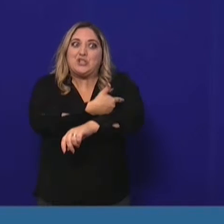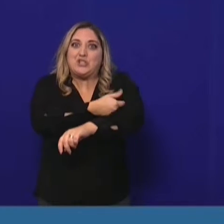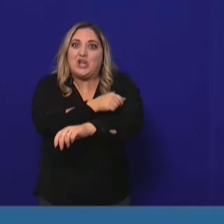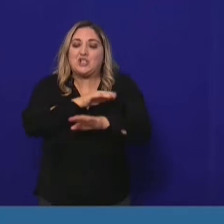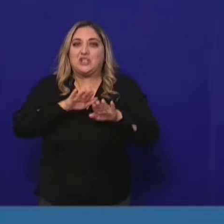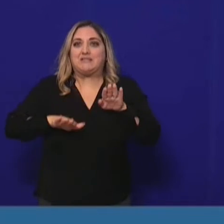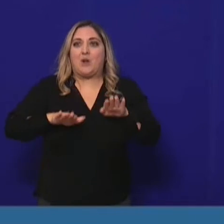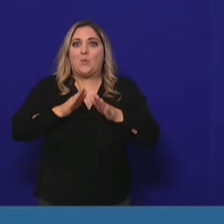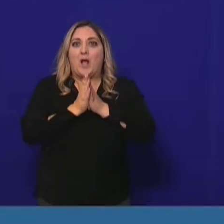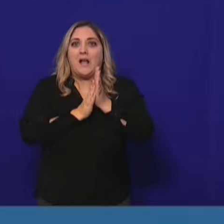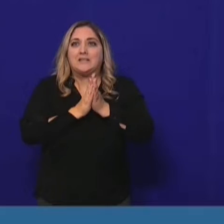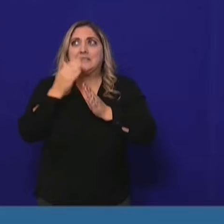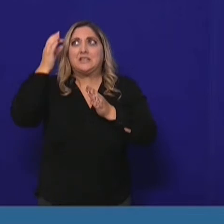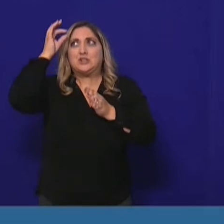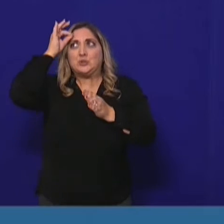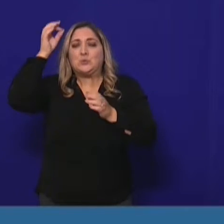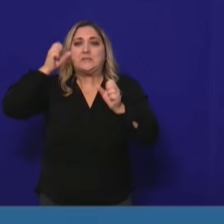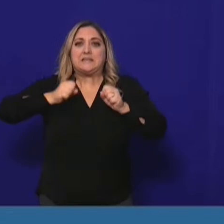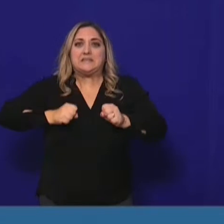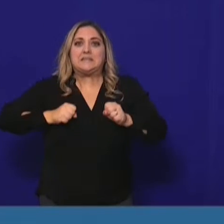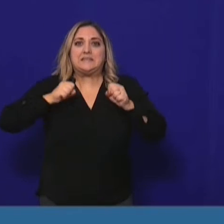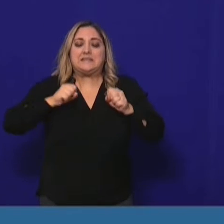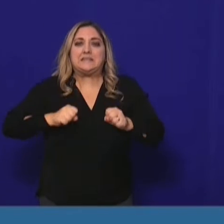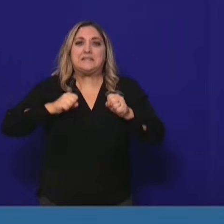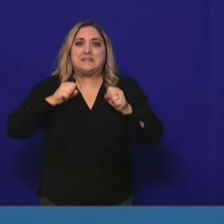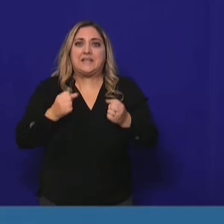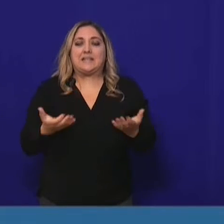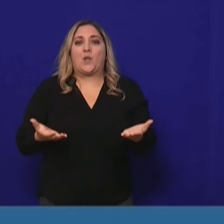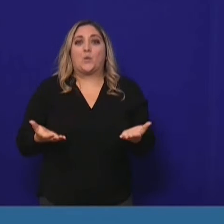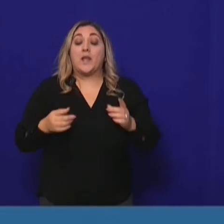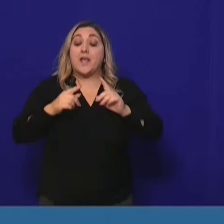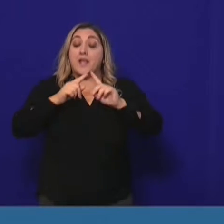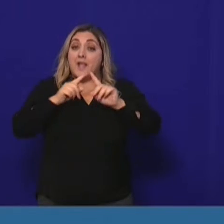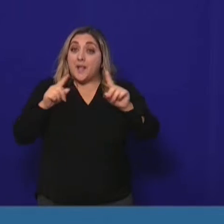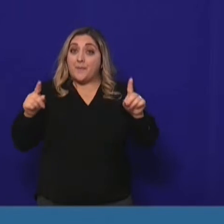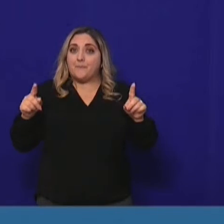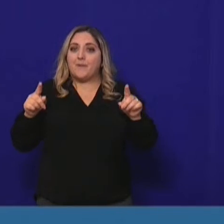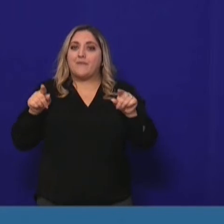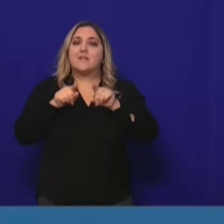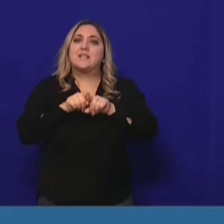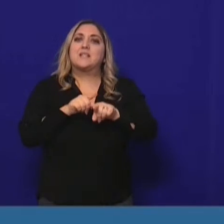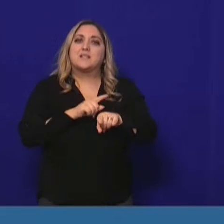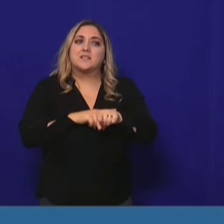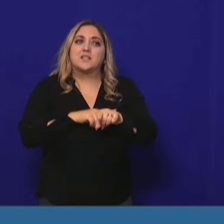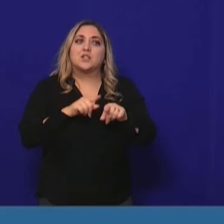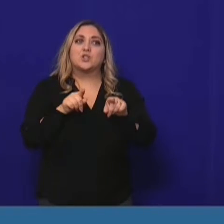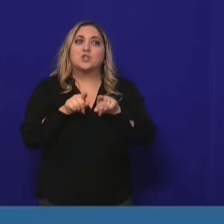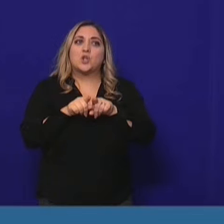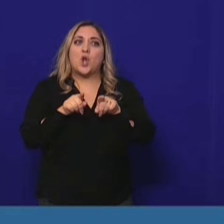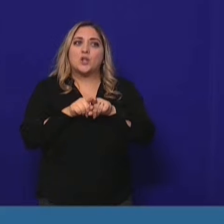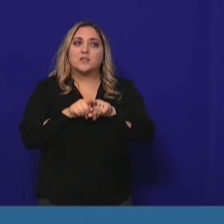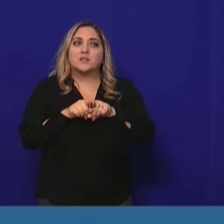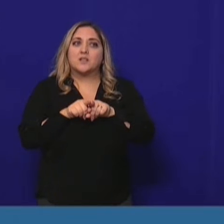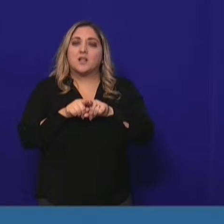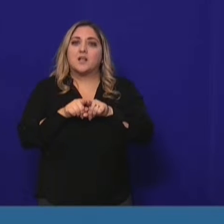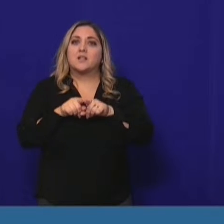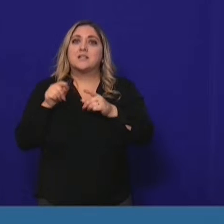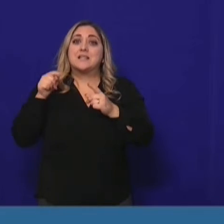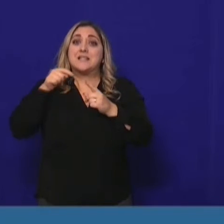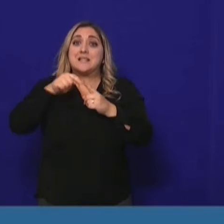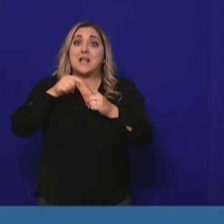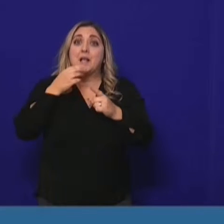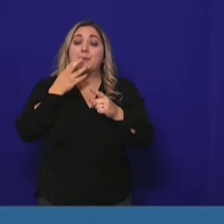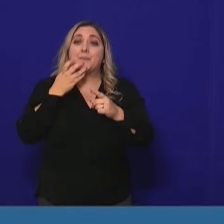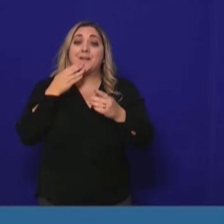il-vaccine, ilna dawn ix-xhur kollha nistennew din il-vaccine, imma tul dan iż-żmien kollu issa sakemm